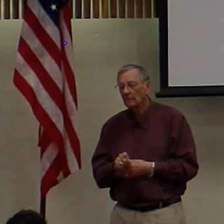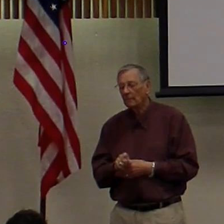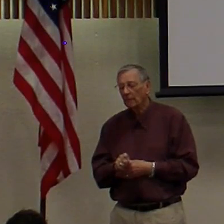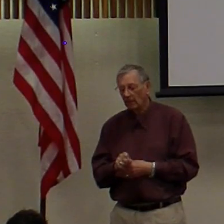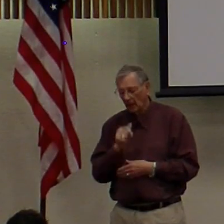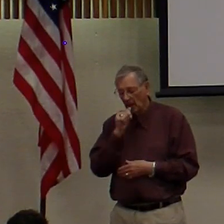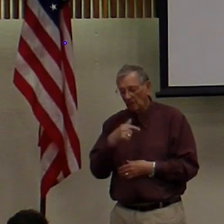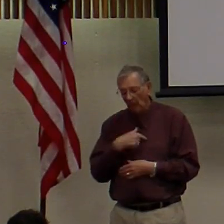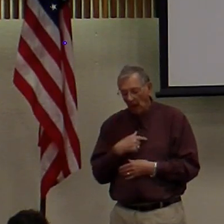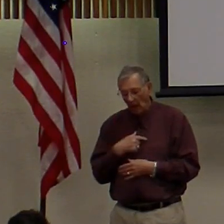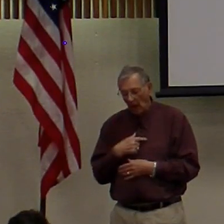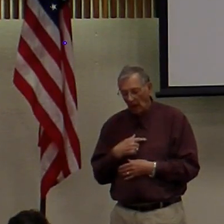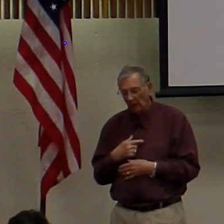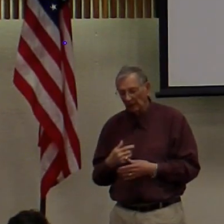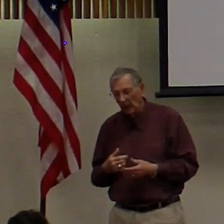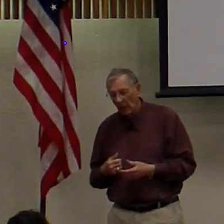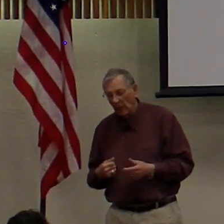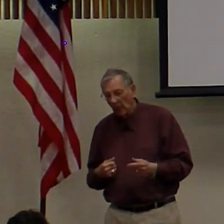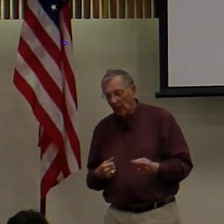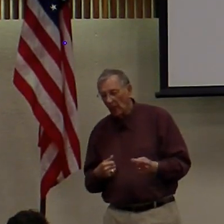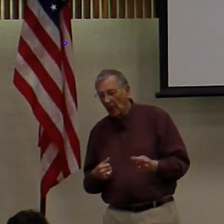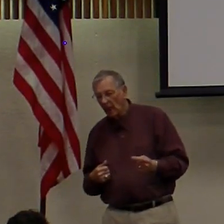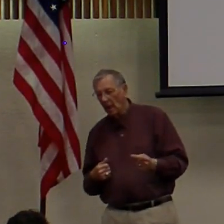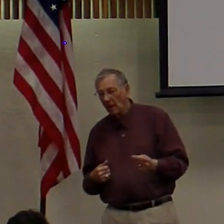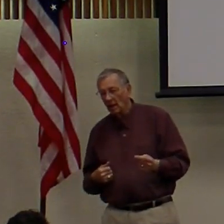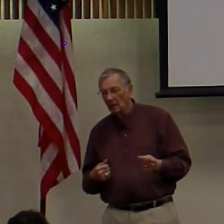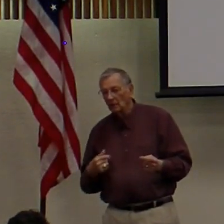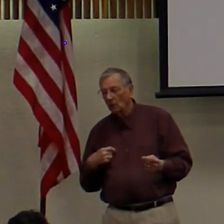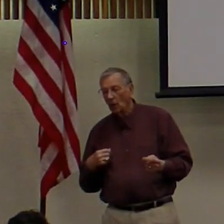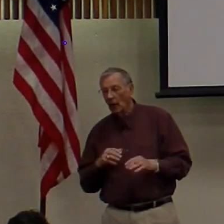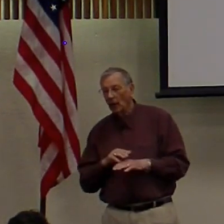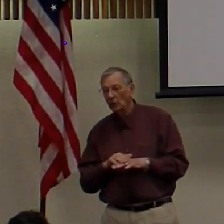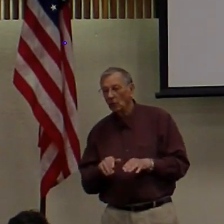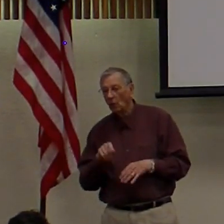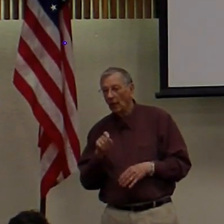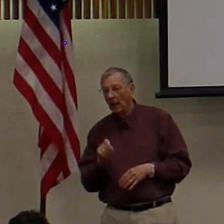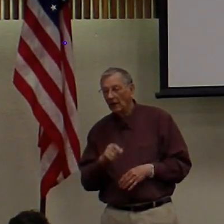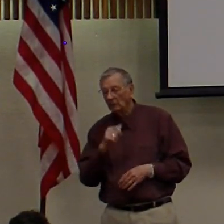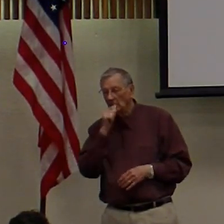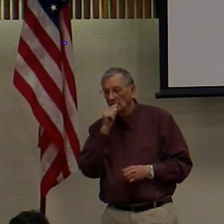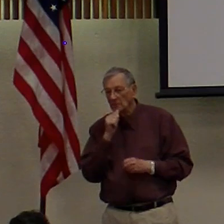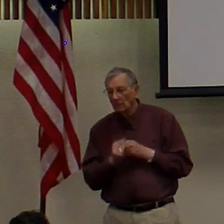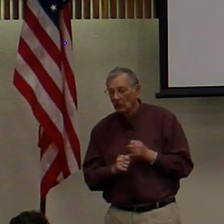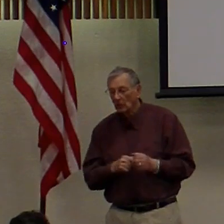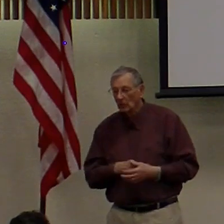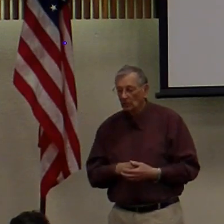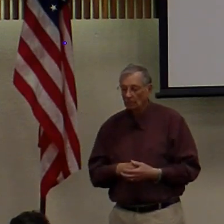I holding back so that I don't have to suffer?